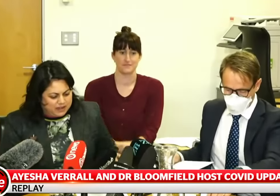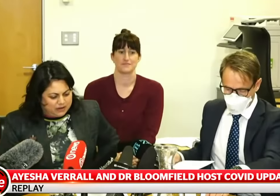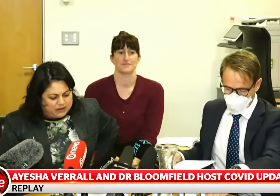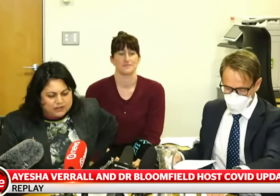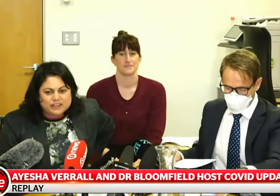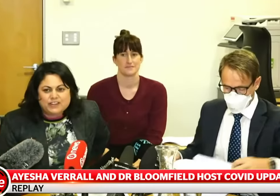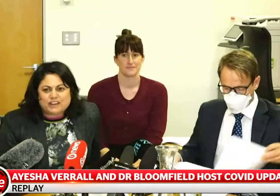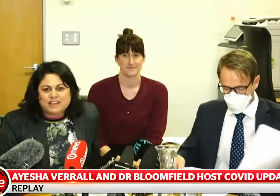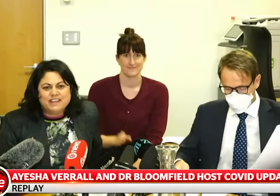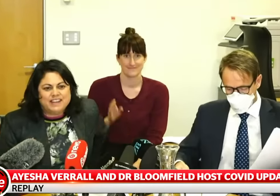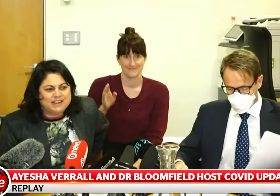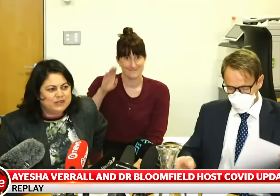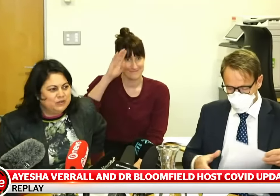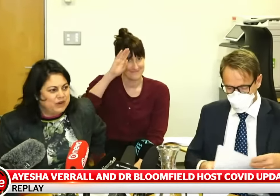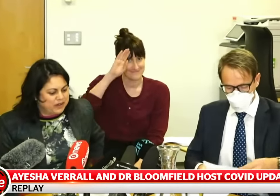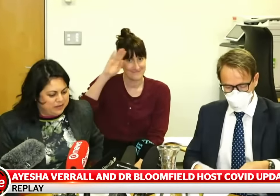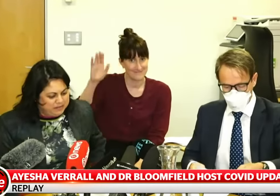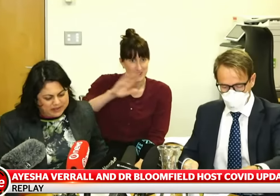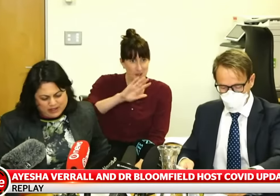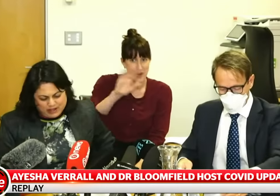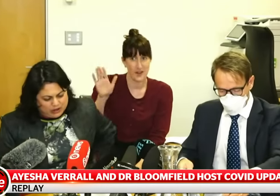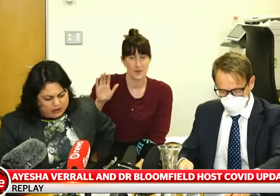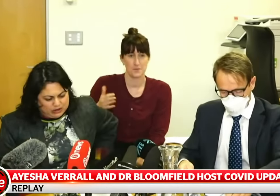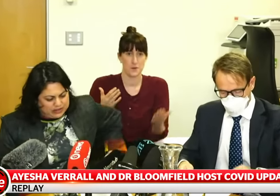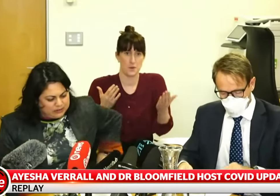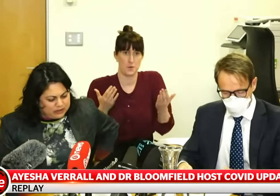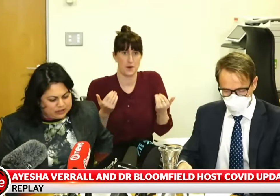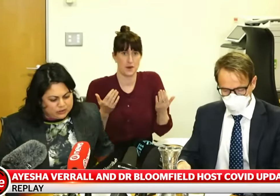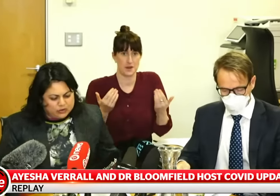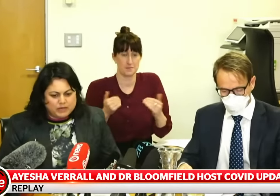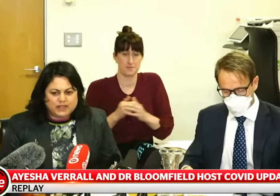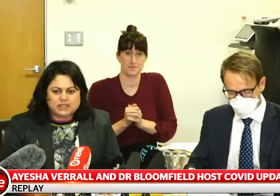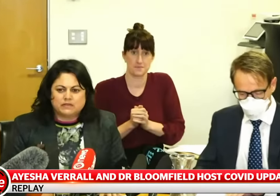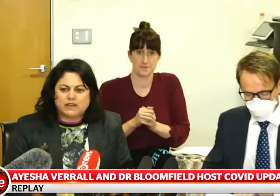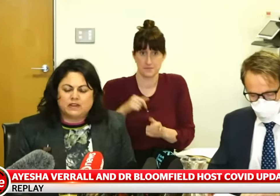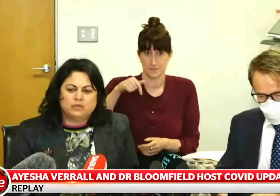Well, kia ora and welcome. Today we're going to talk about some of our